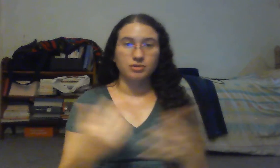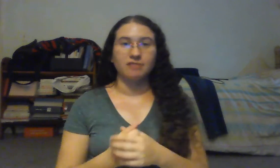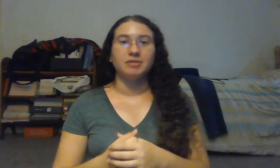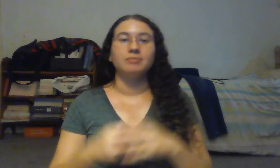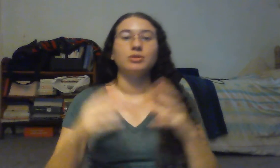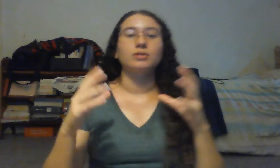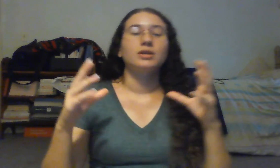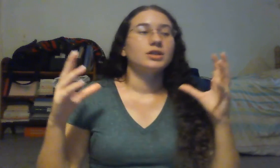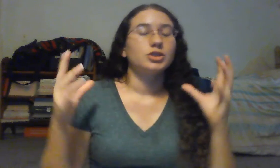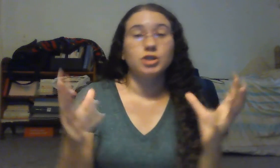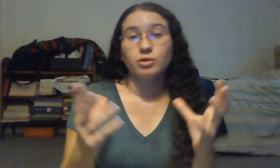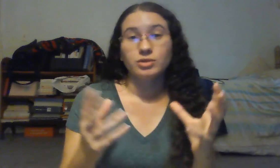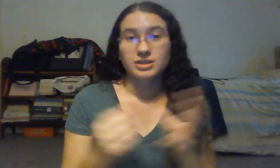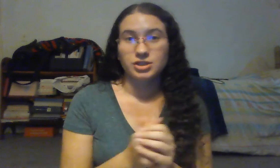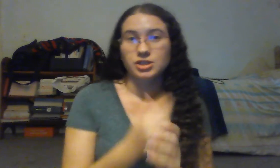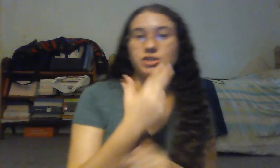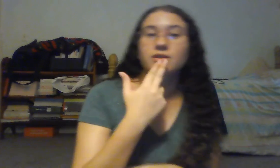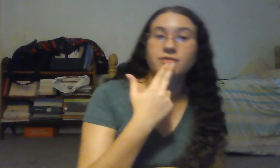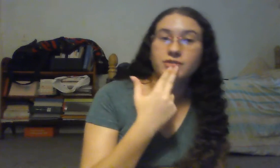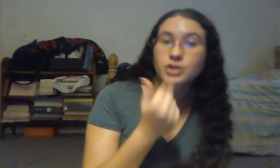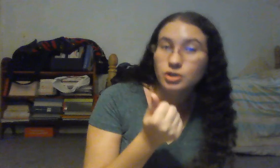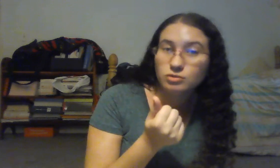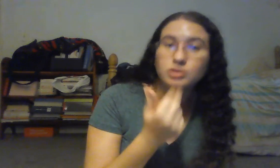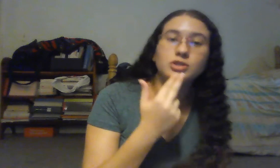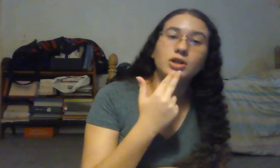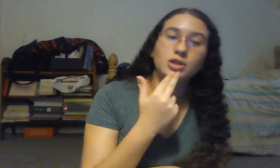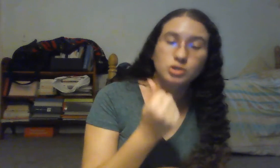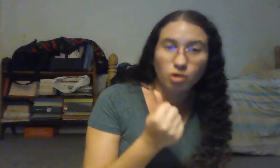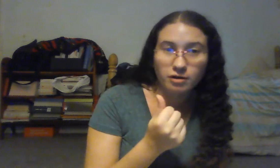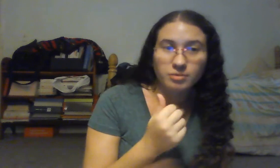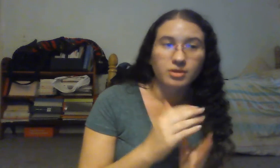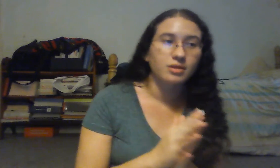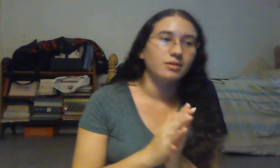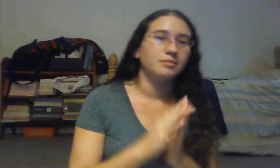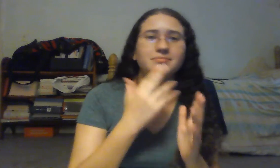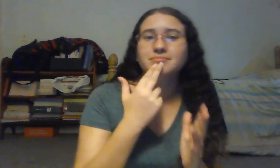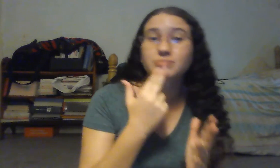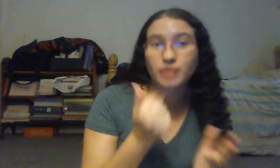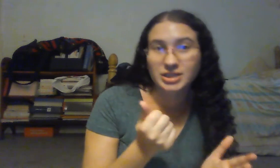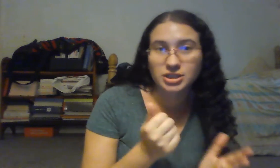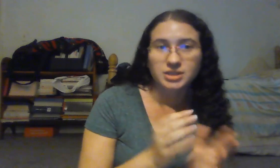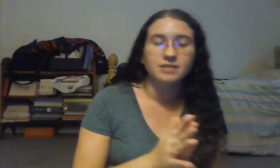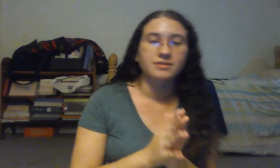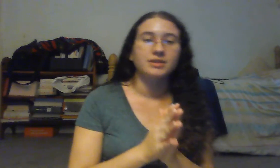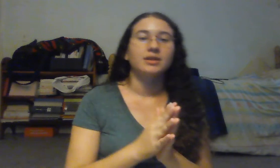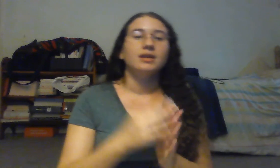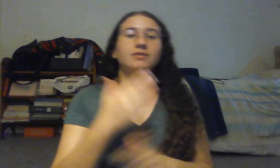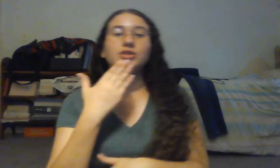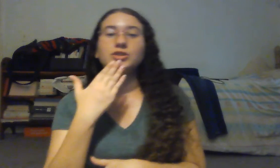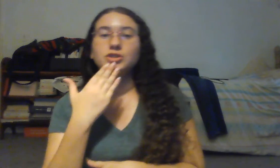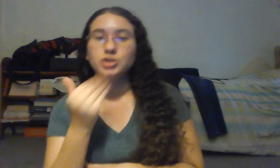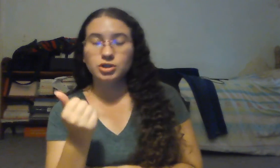deaf people show the distinction of cute, adorable, precious even, versus